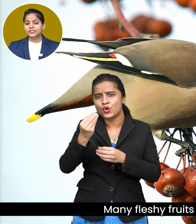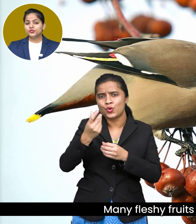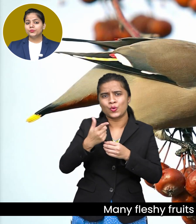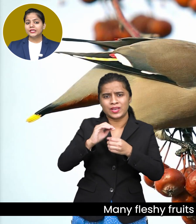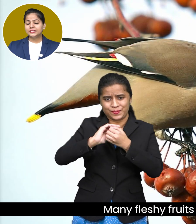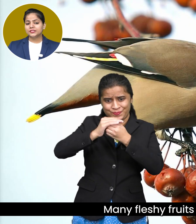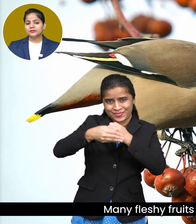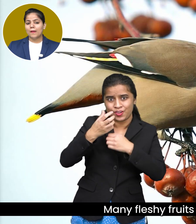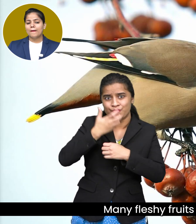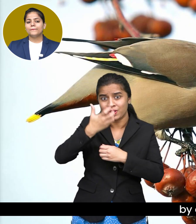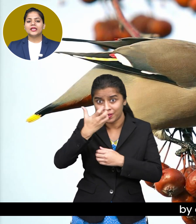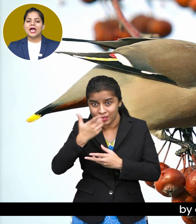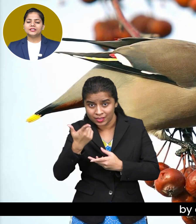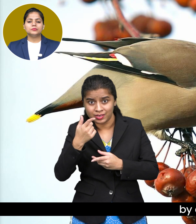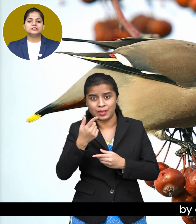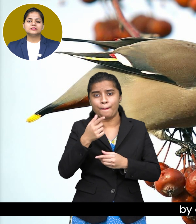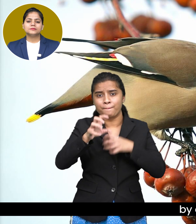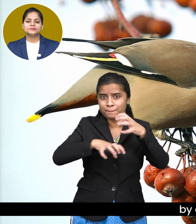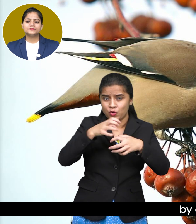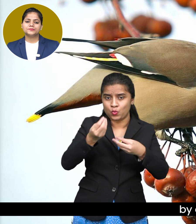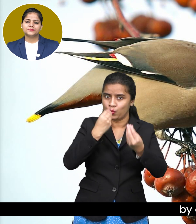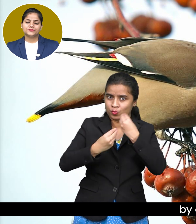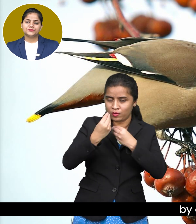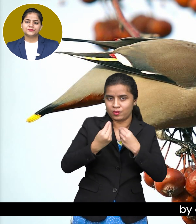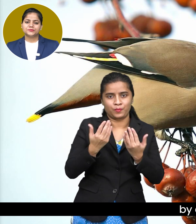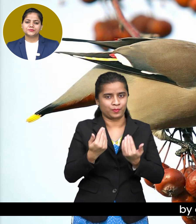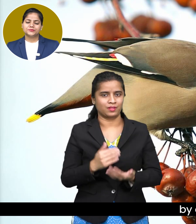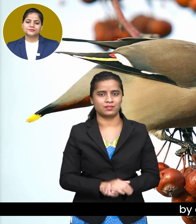are meant to be eaten by animals.